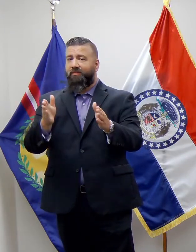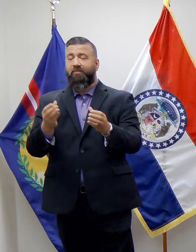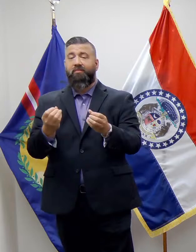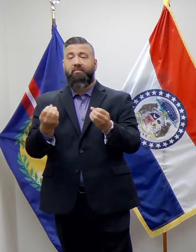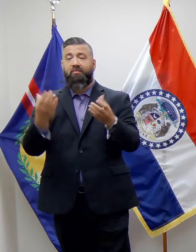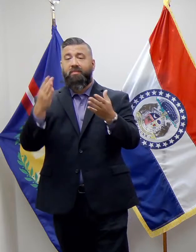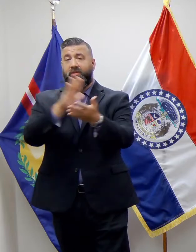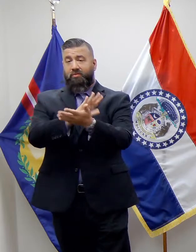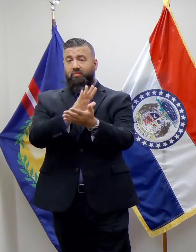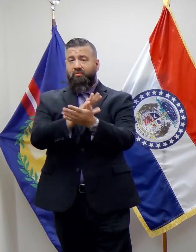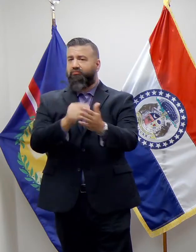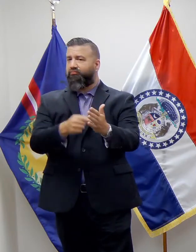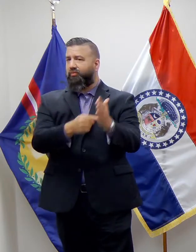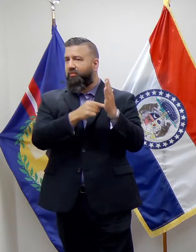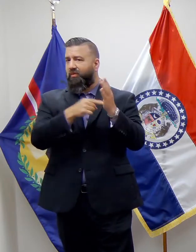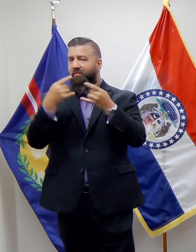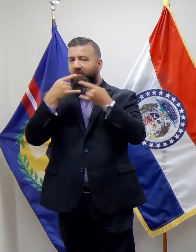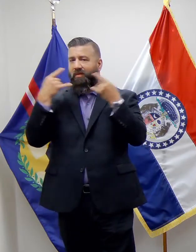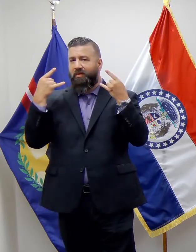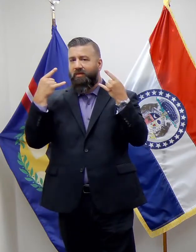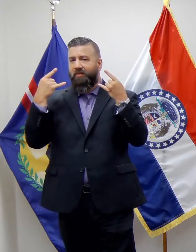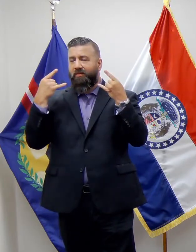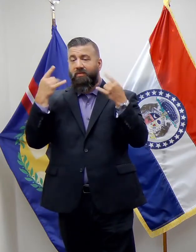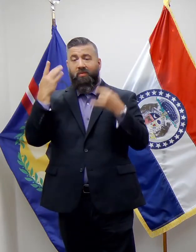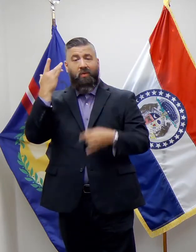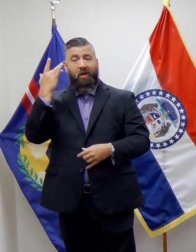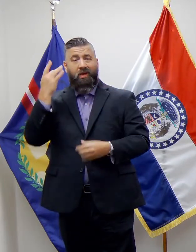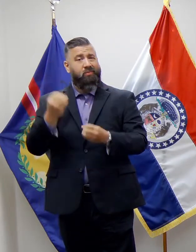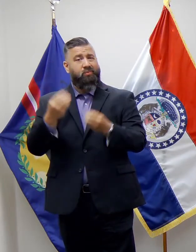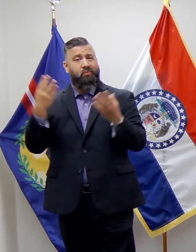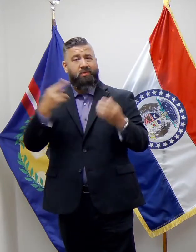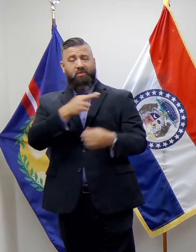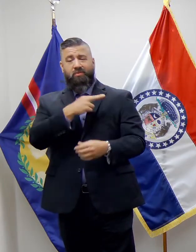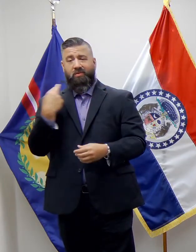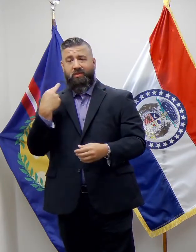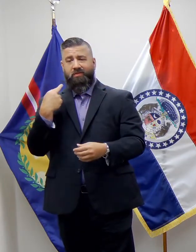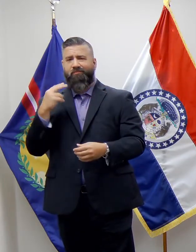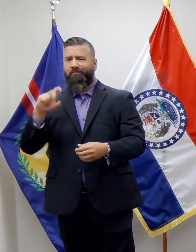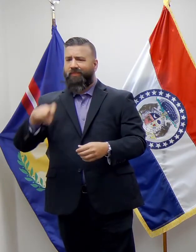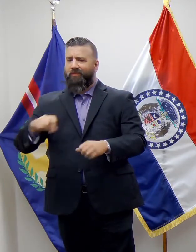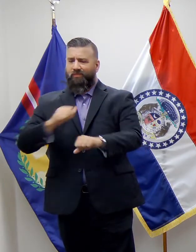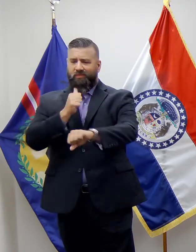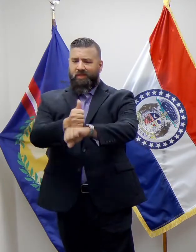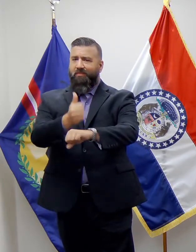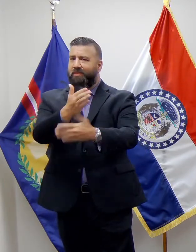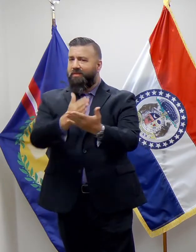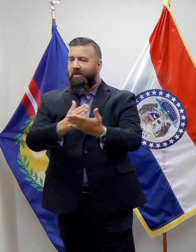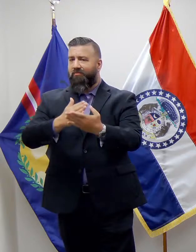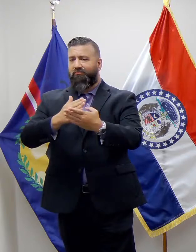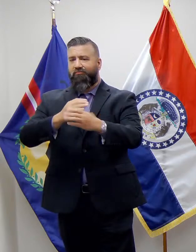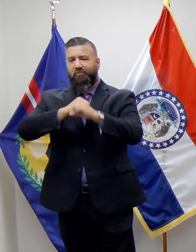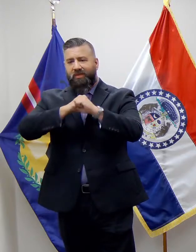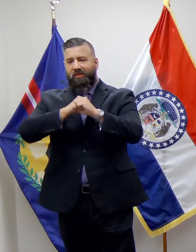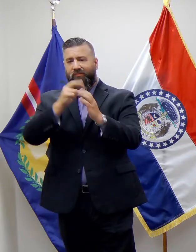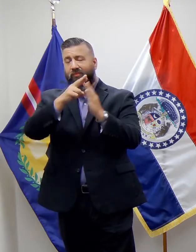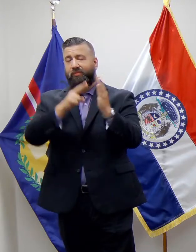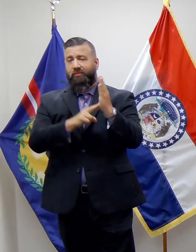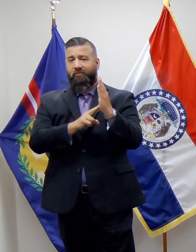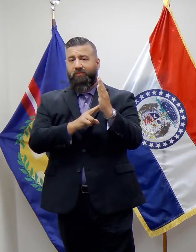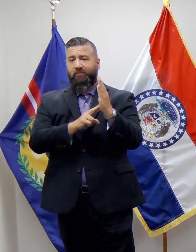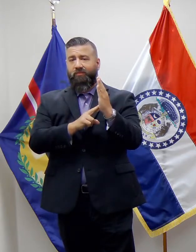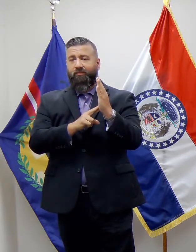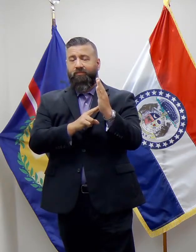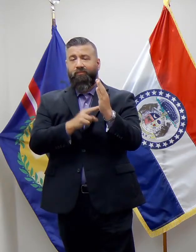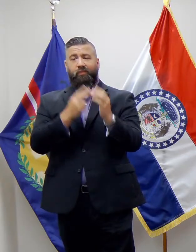requiring masks this fall. There is simply too much risk without putting some protective measures in place. We're seeing more and more